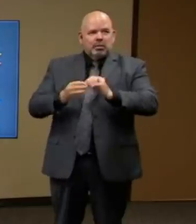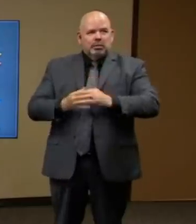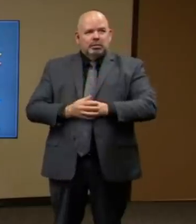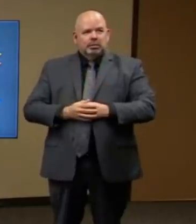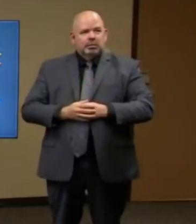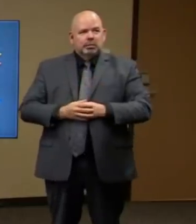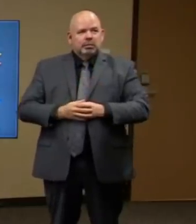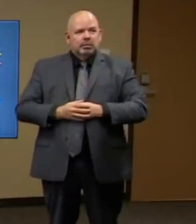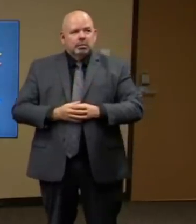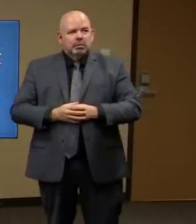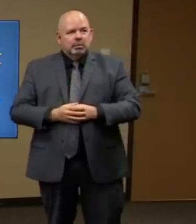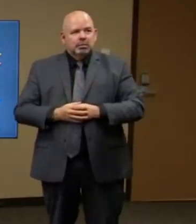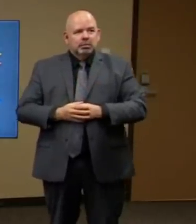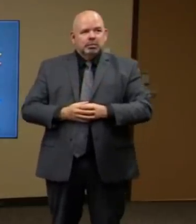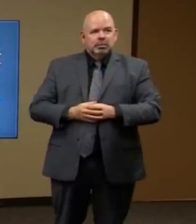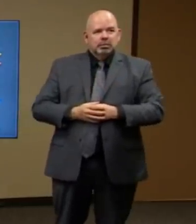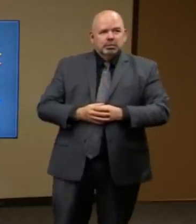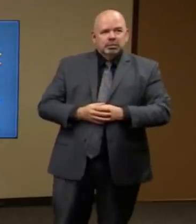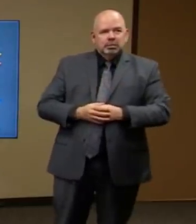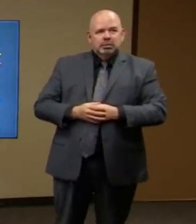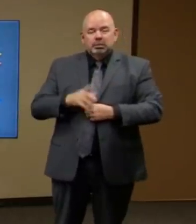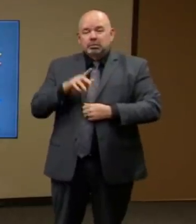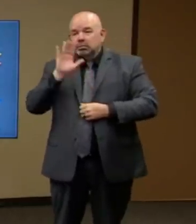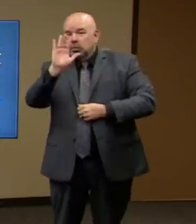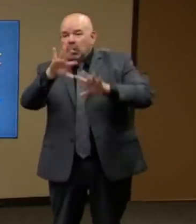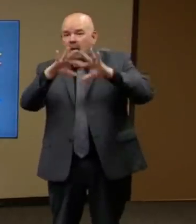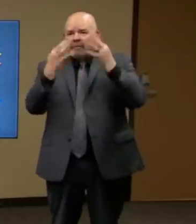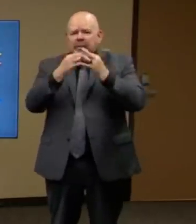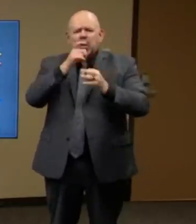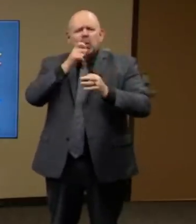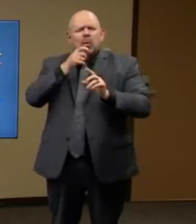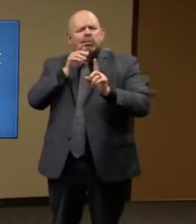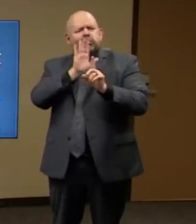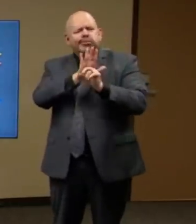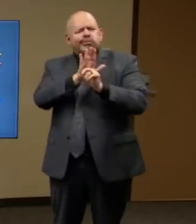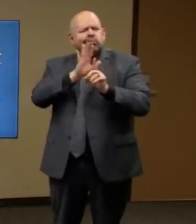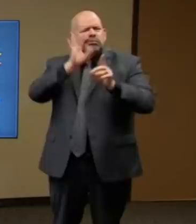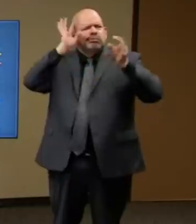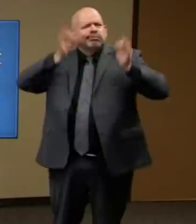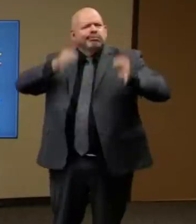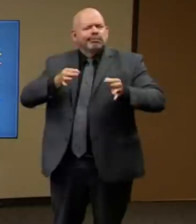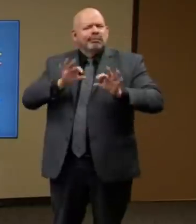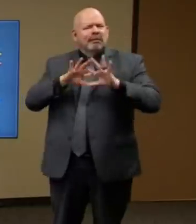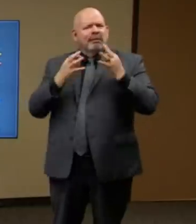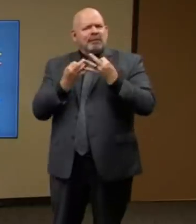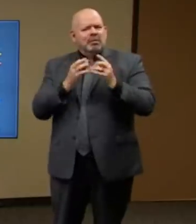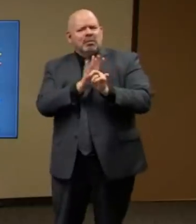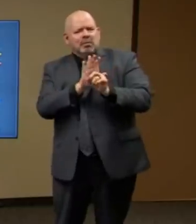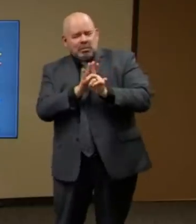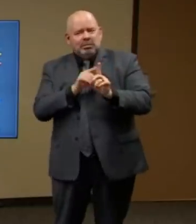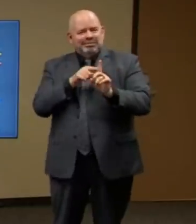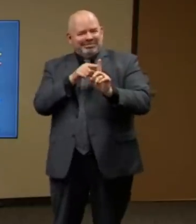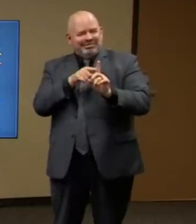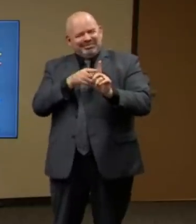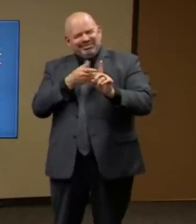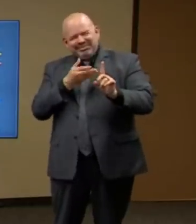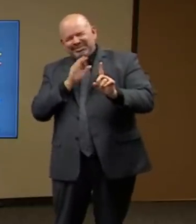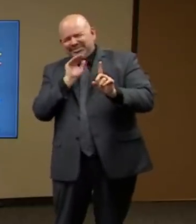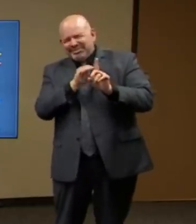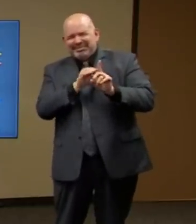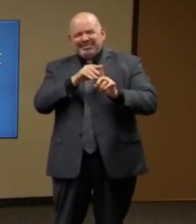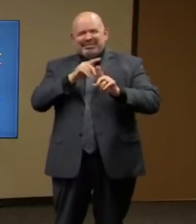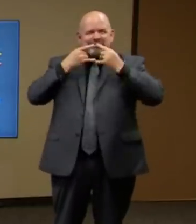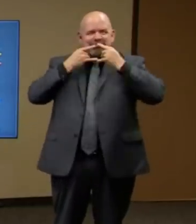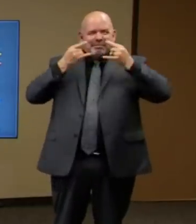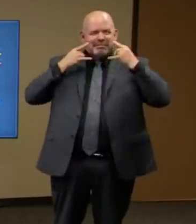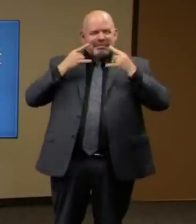for the weekend. We're going to make good, smart decisions. You can get that information, by the way, at dallascountycovid.org. You can get a color chart of what the governor